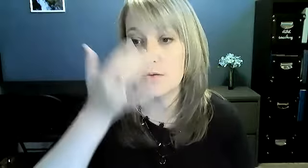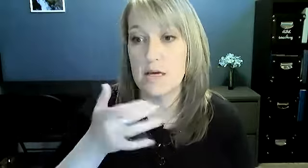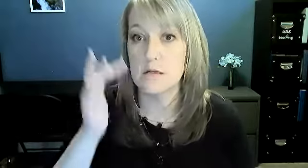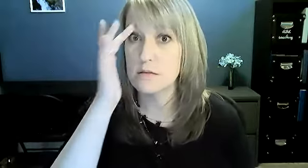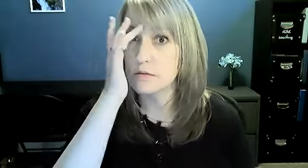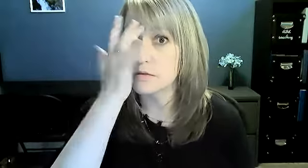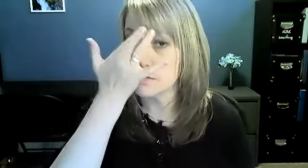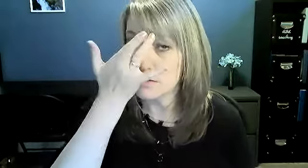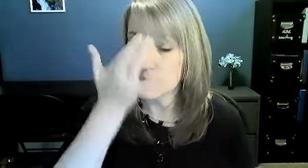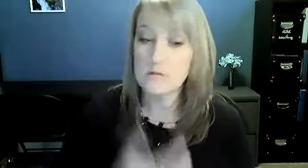that.